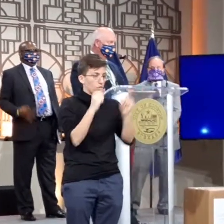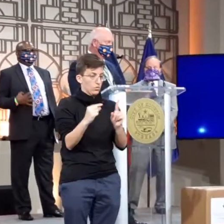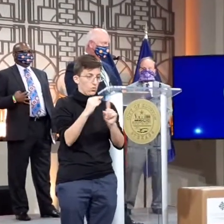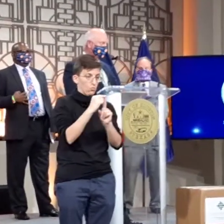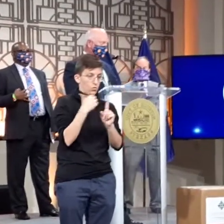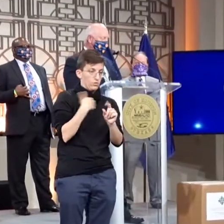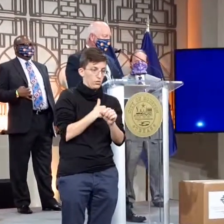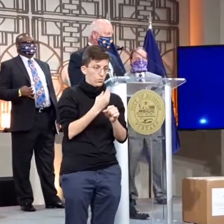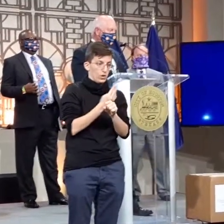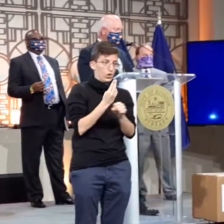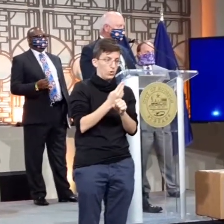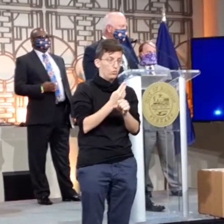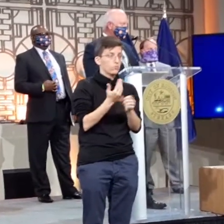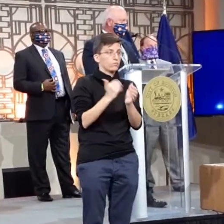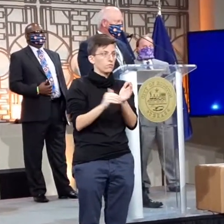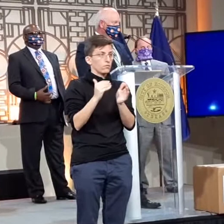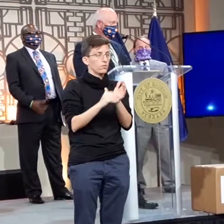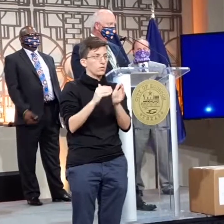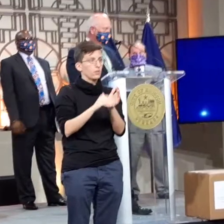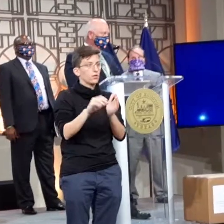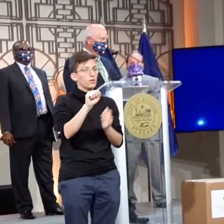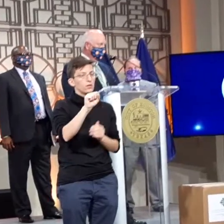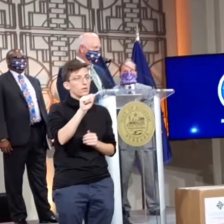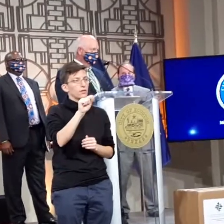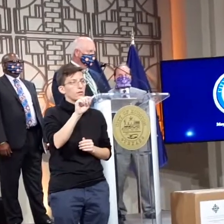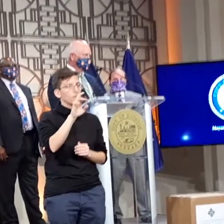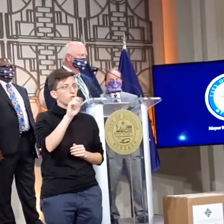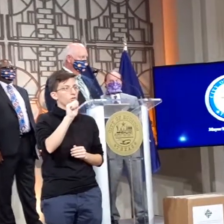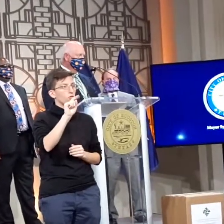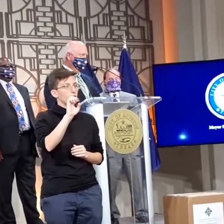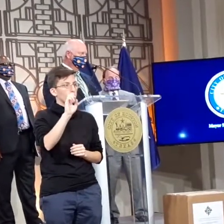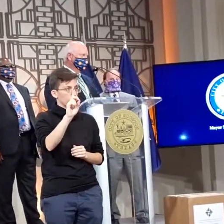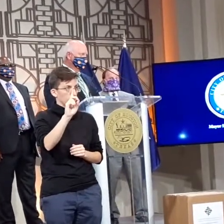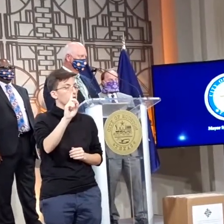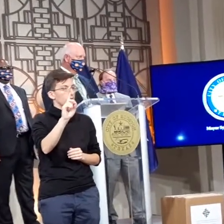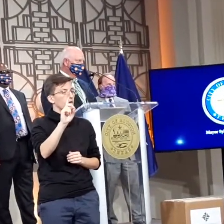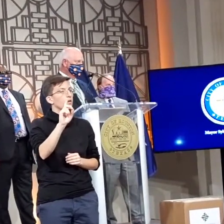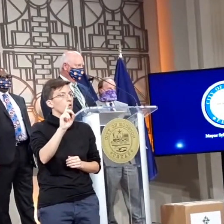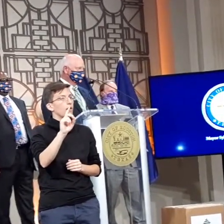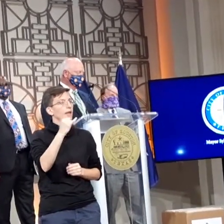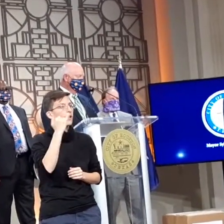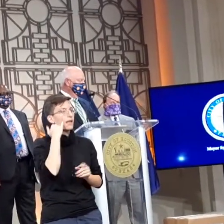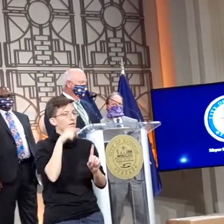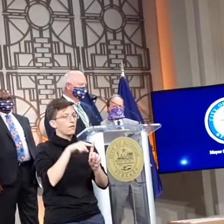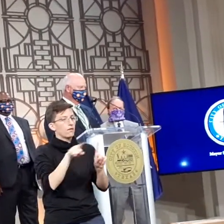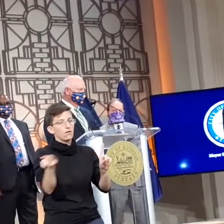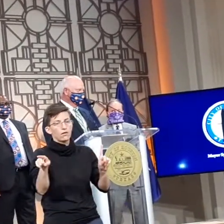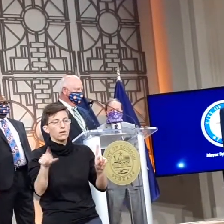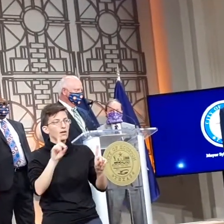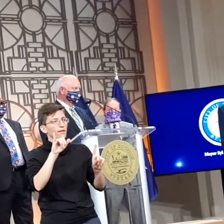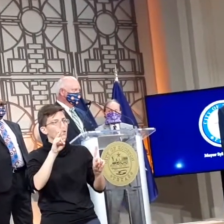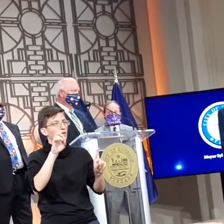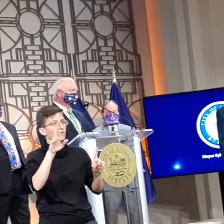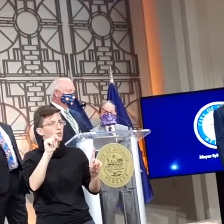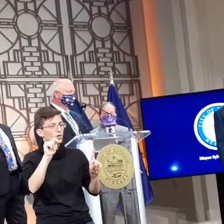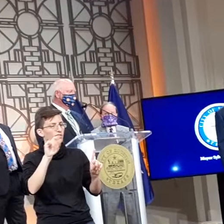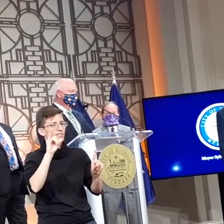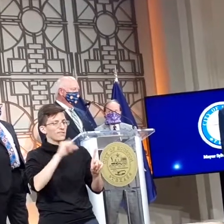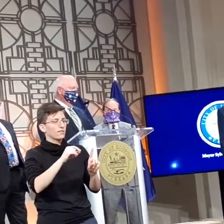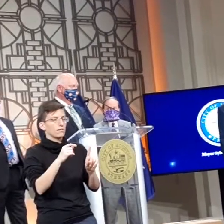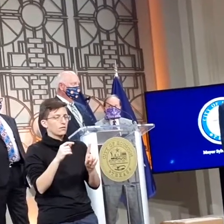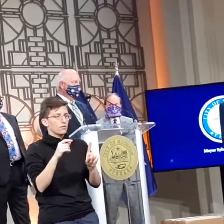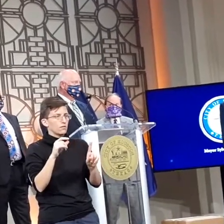they're saturated. We used to use the term diversion when hospitals would divert ambulances or try to divert ambulances. It's just a terminology. What it means